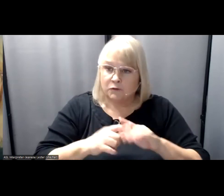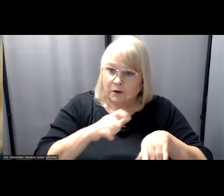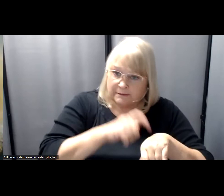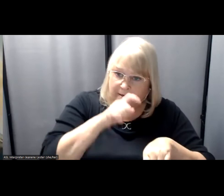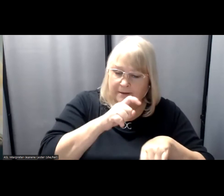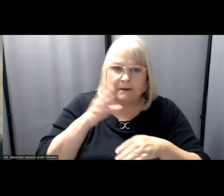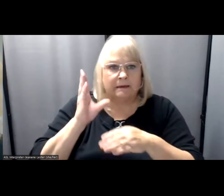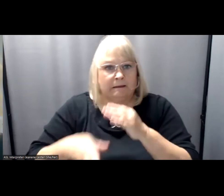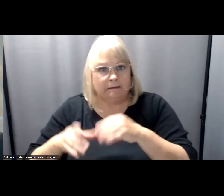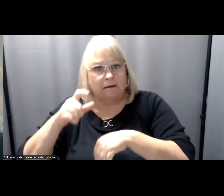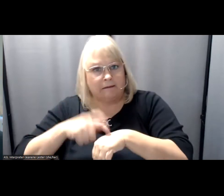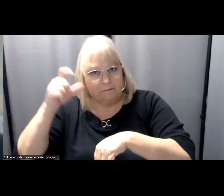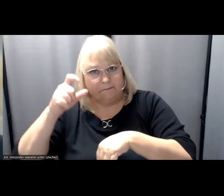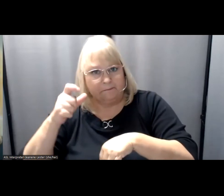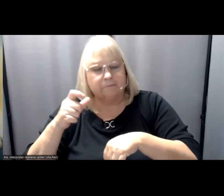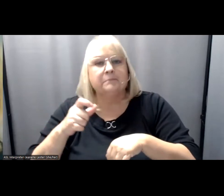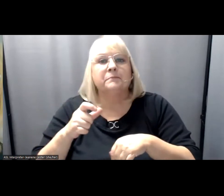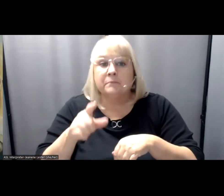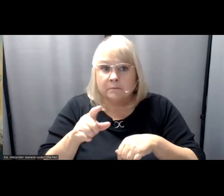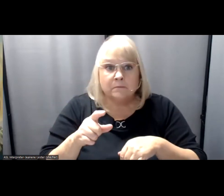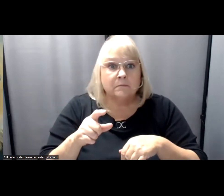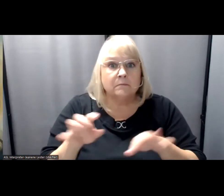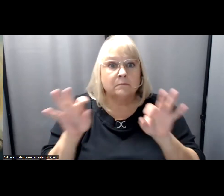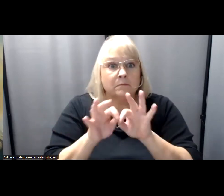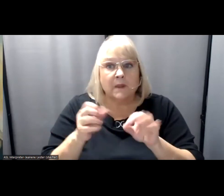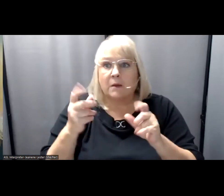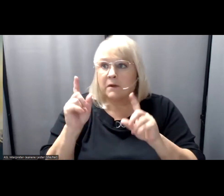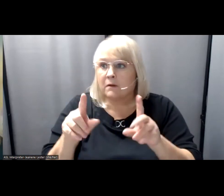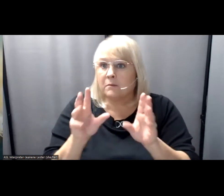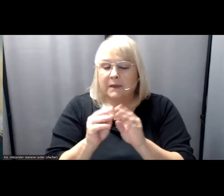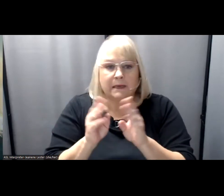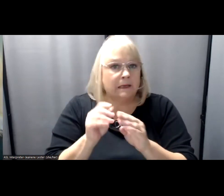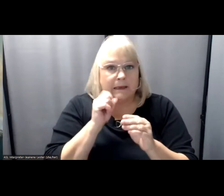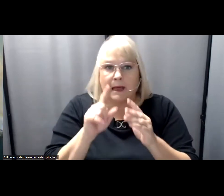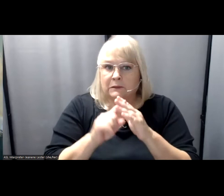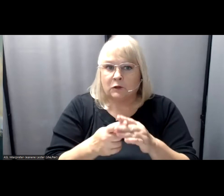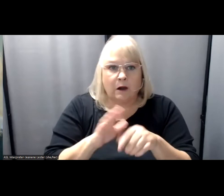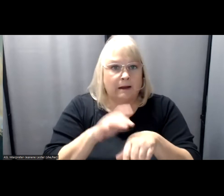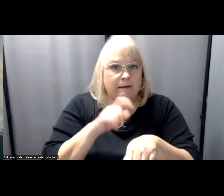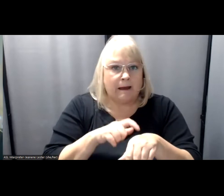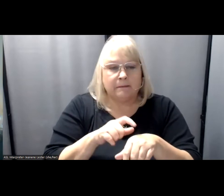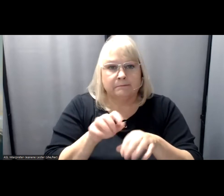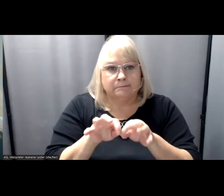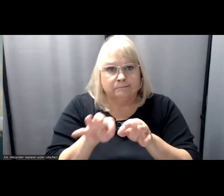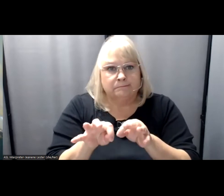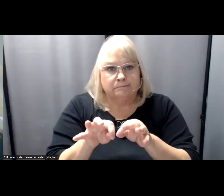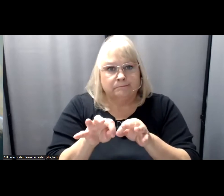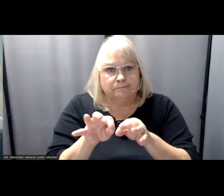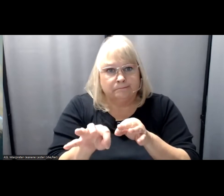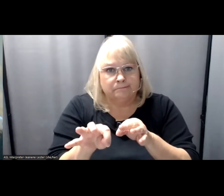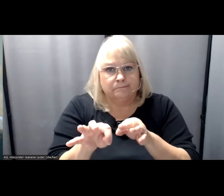time. There it is again. How many of you have been at meetings that don't start on time. It's a